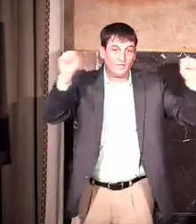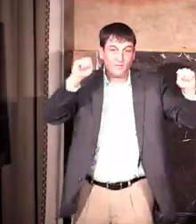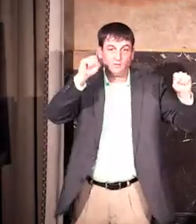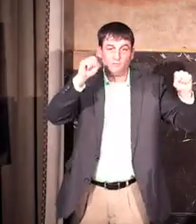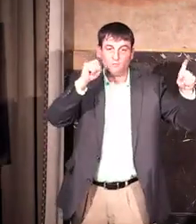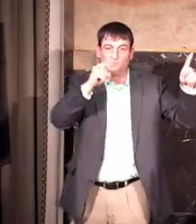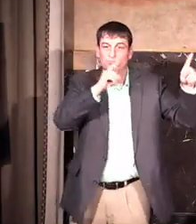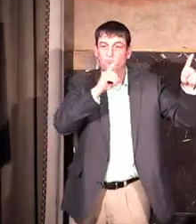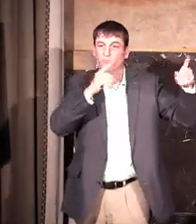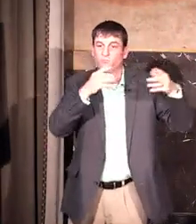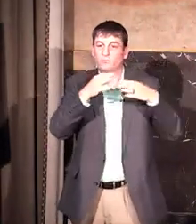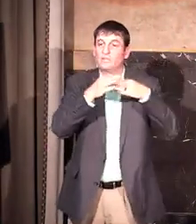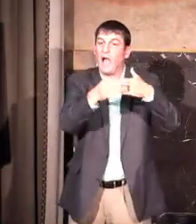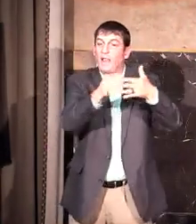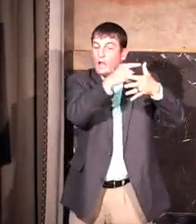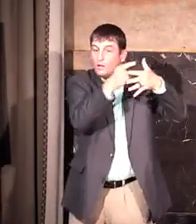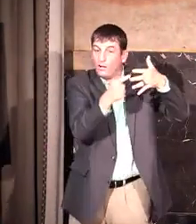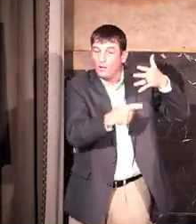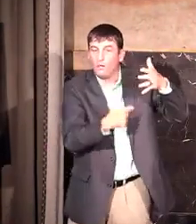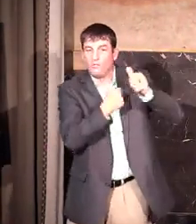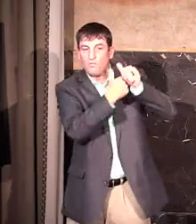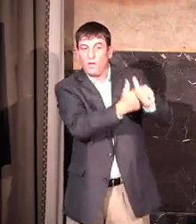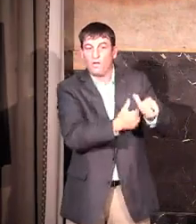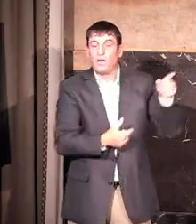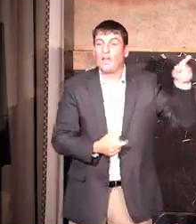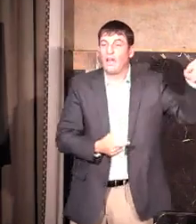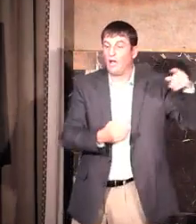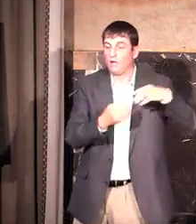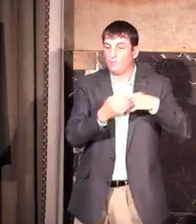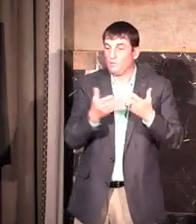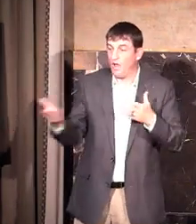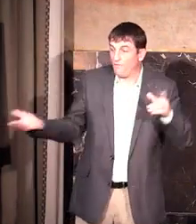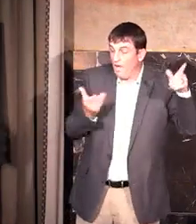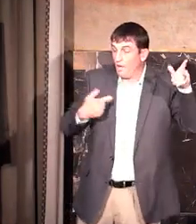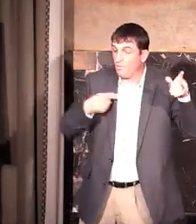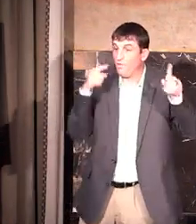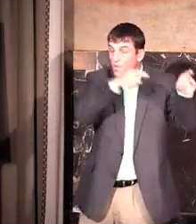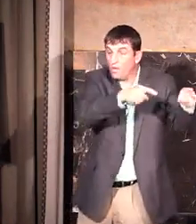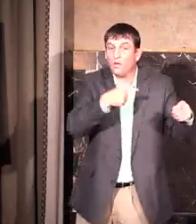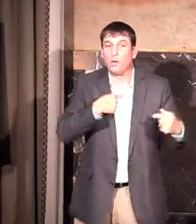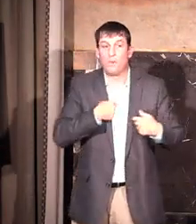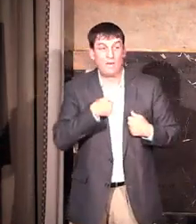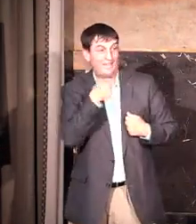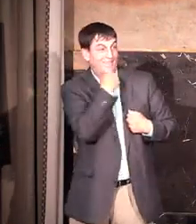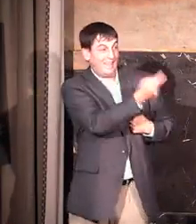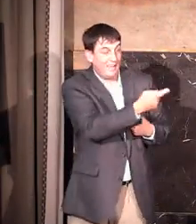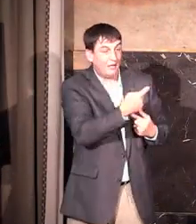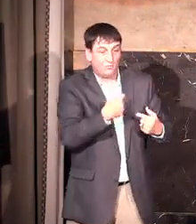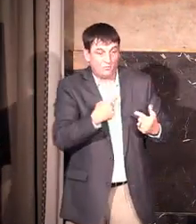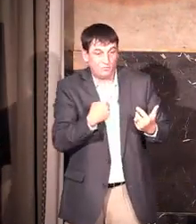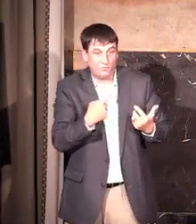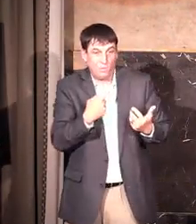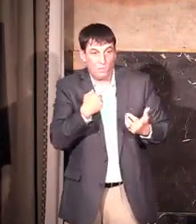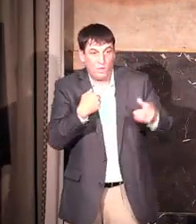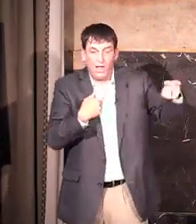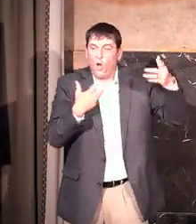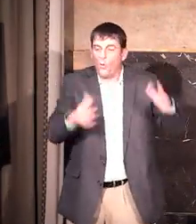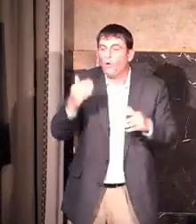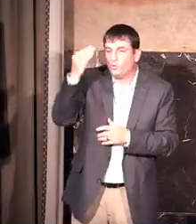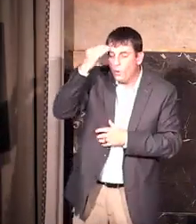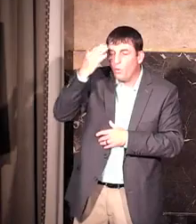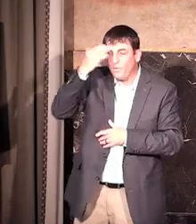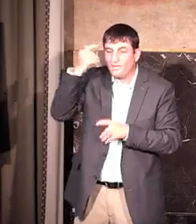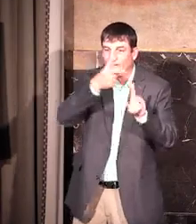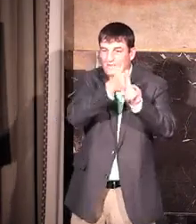He had invited me there. Of course, I didn't tell him anything he didn't know, because the CDC has parish level breakdown of all of this